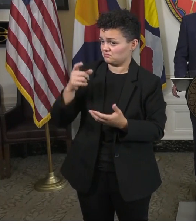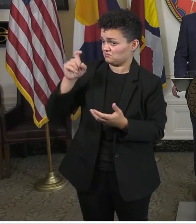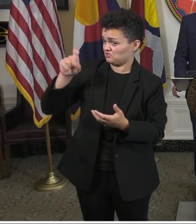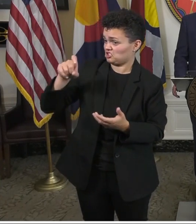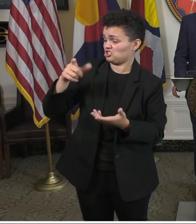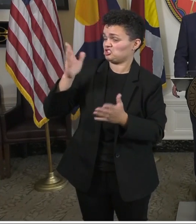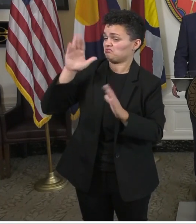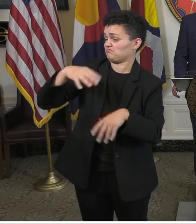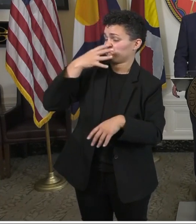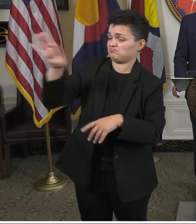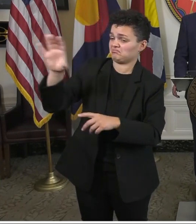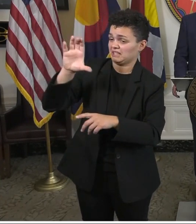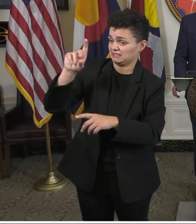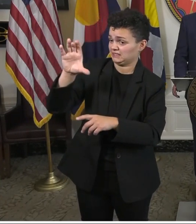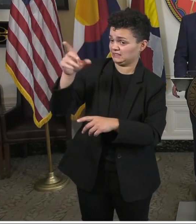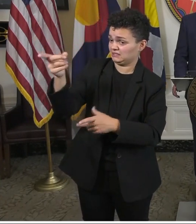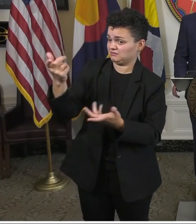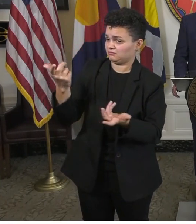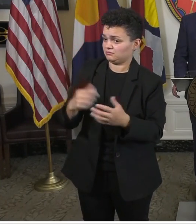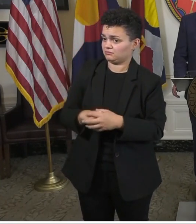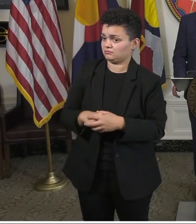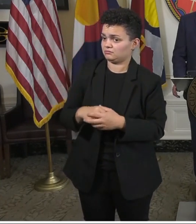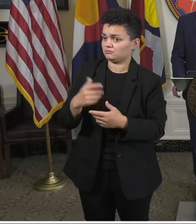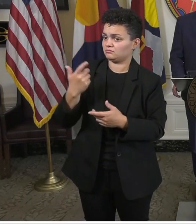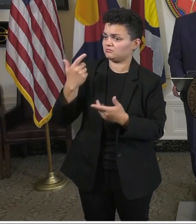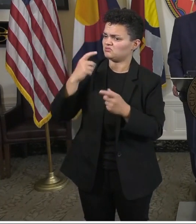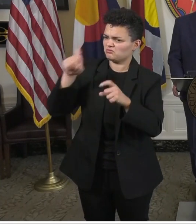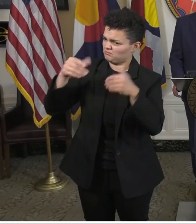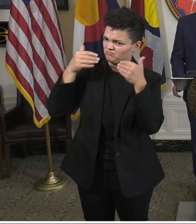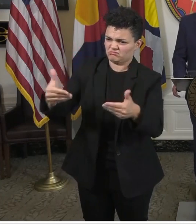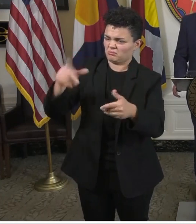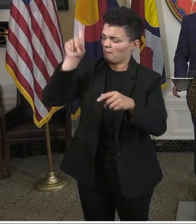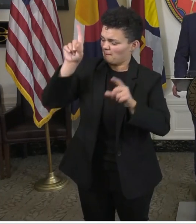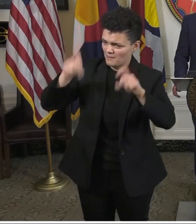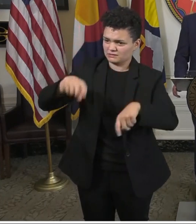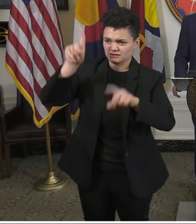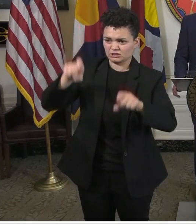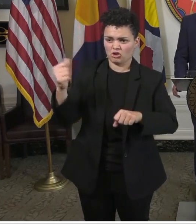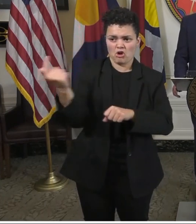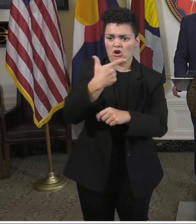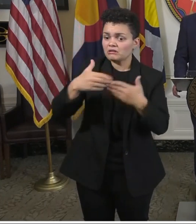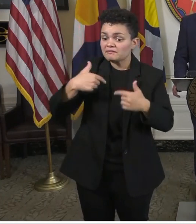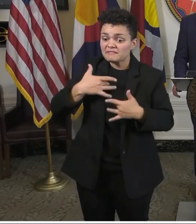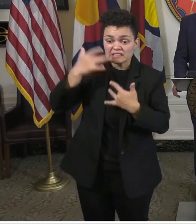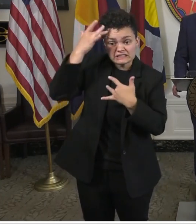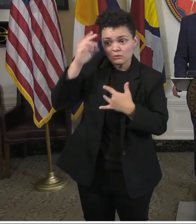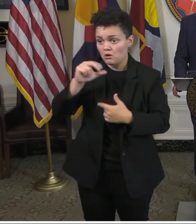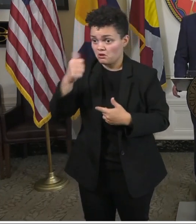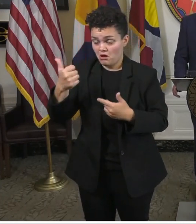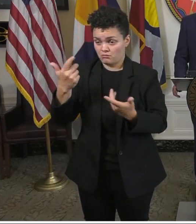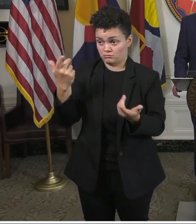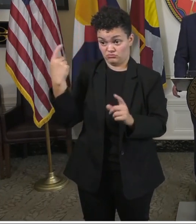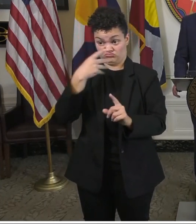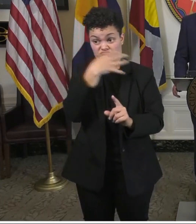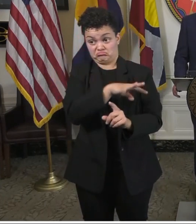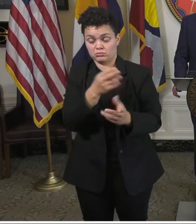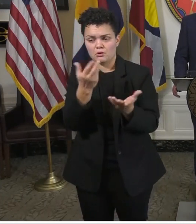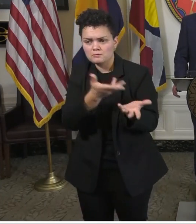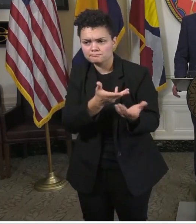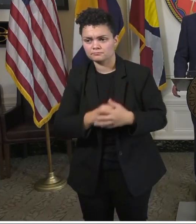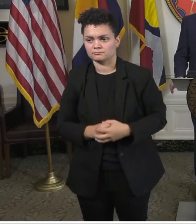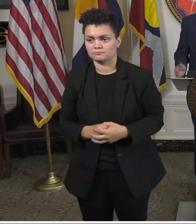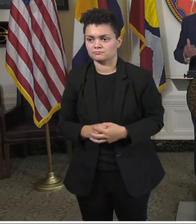test even if you are asymptomatic. No, I think every step of the way we've adhered to the CDC's